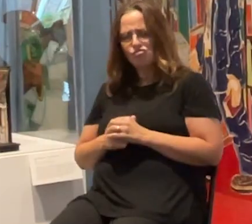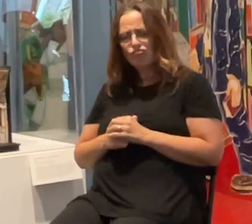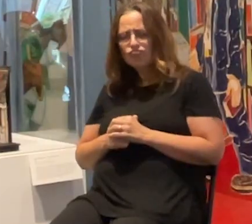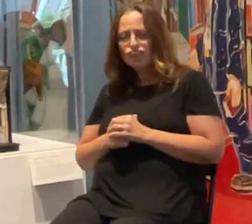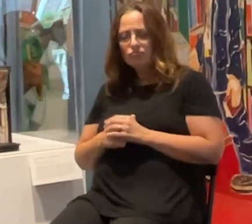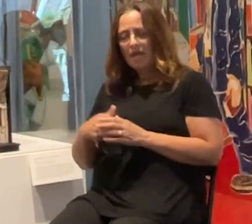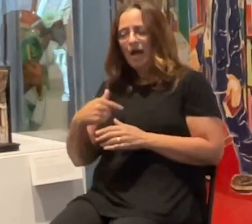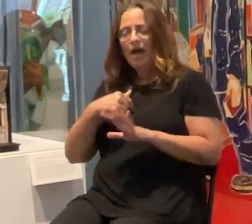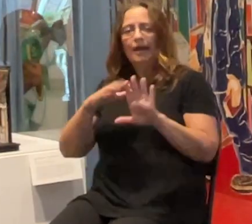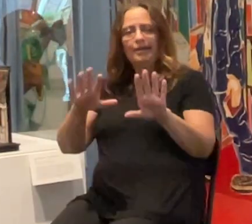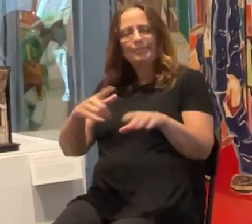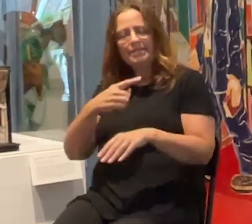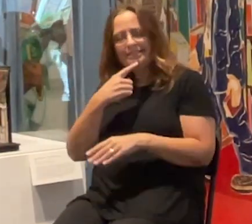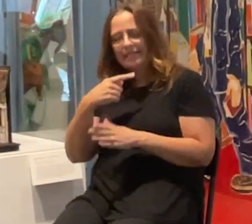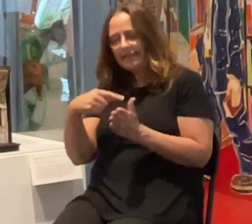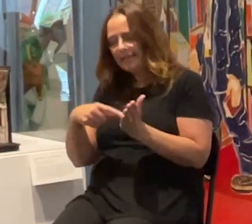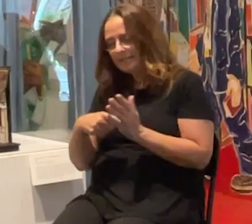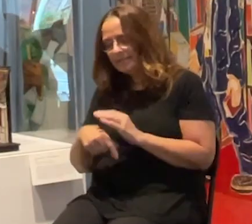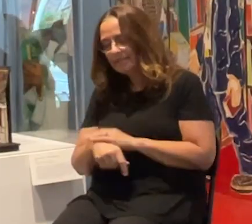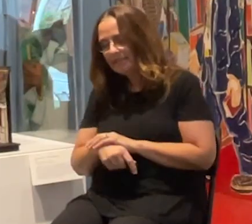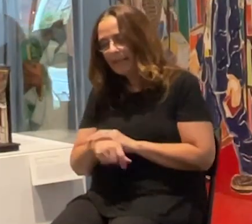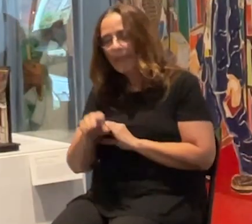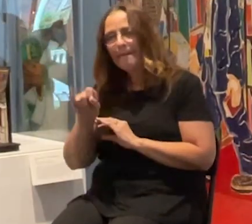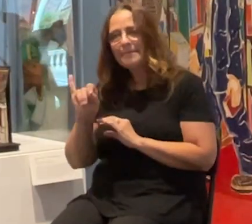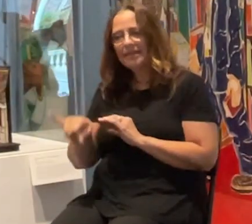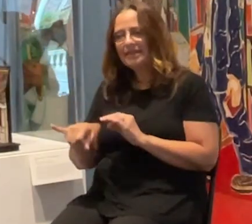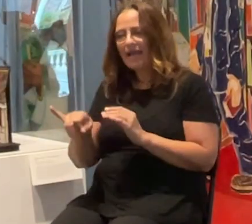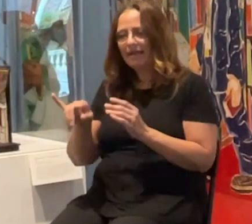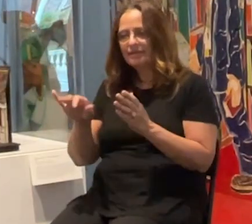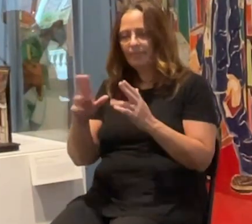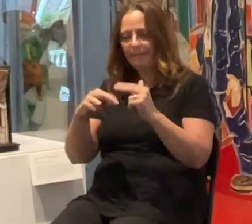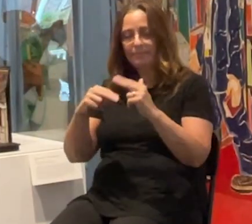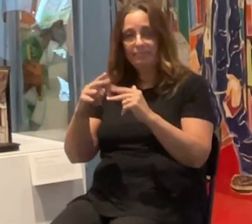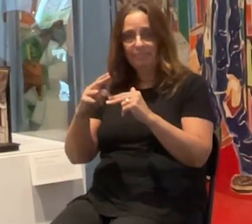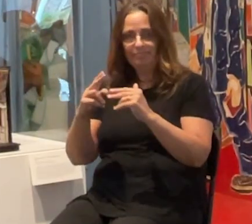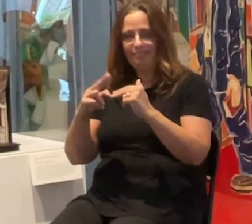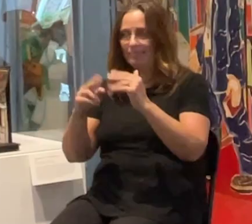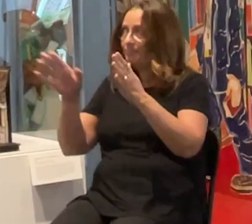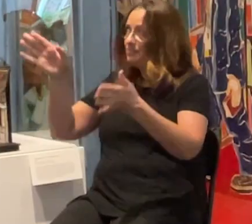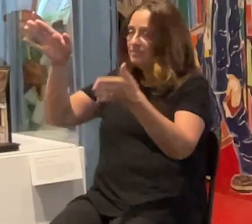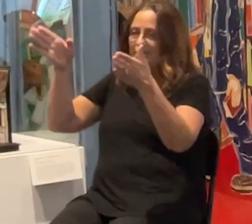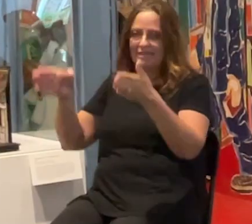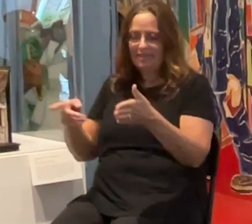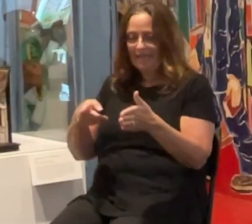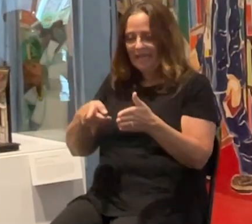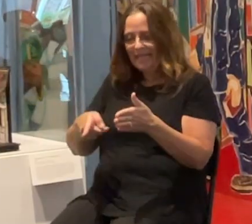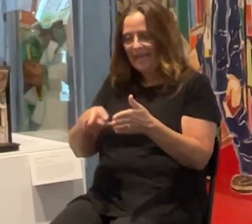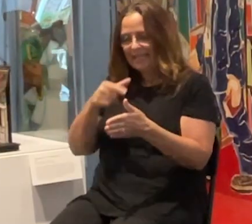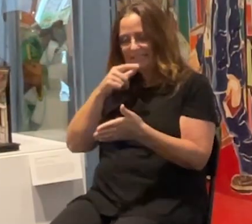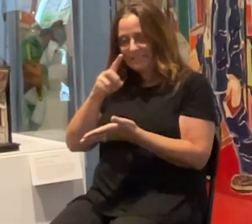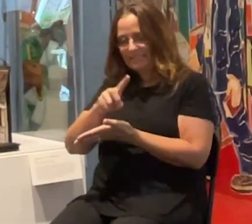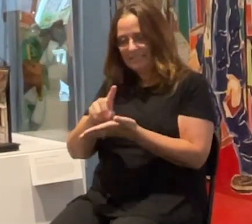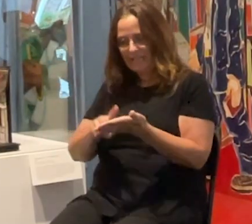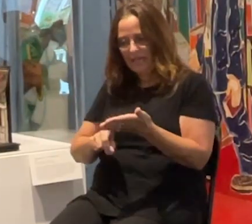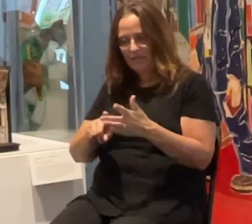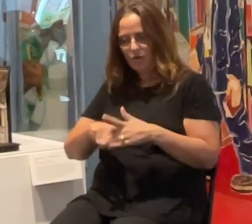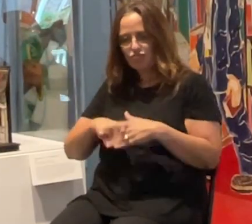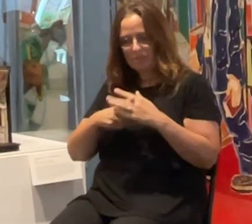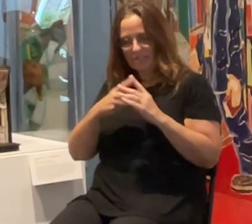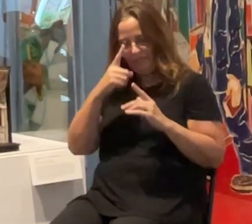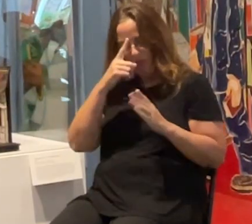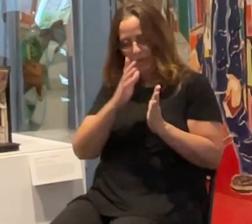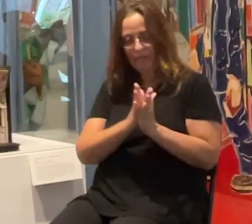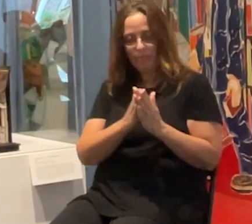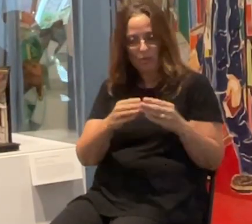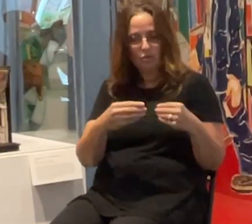I think I would say this, if it was a piece that wasn't designed for that original thing, I think there would have been some things that Red would have done differently about